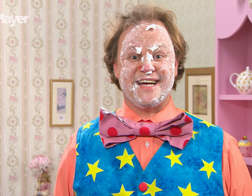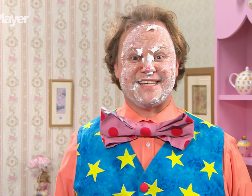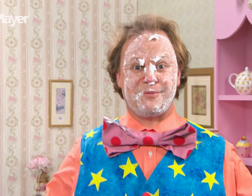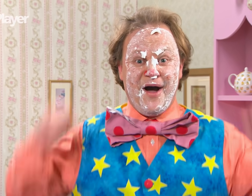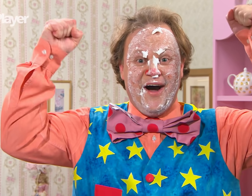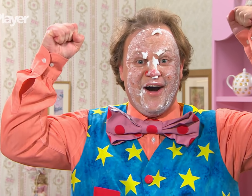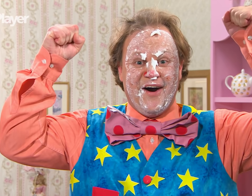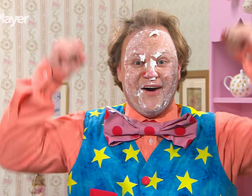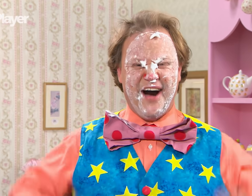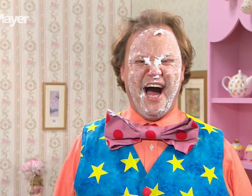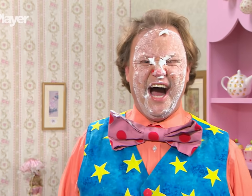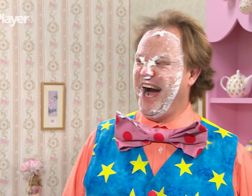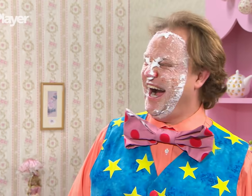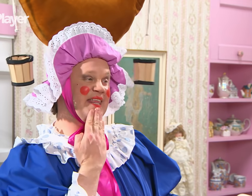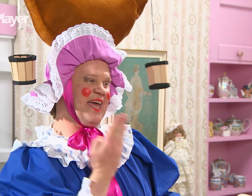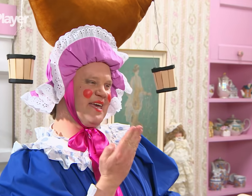Delicious! Woohoo! Thank you.